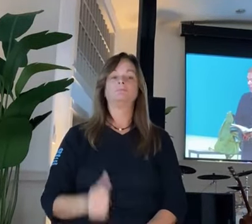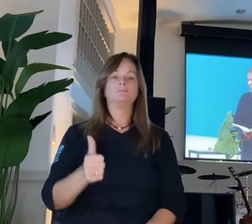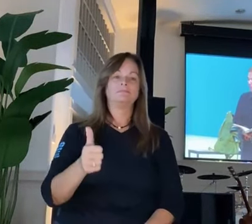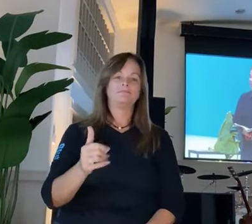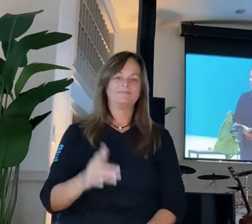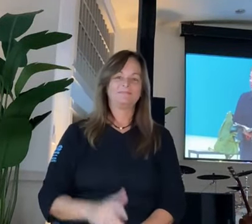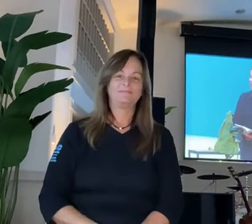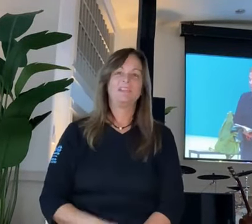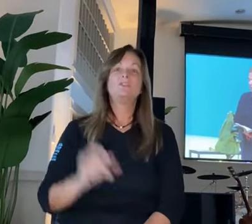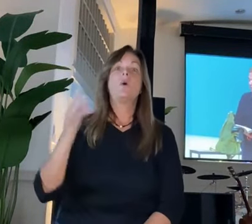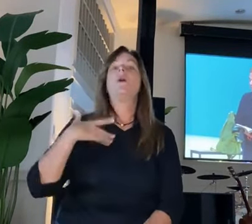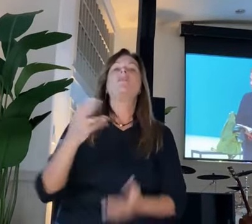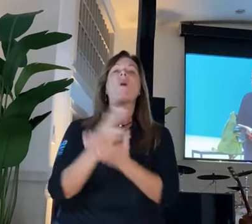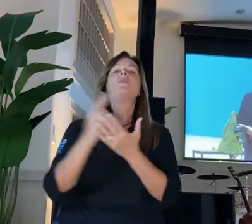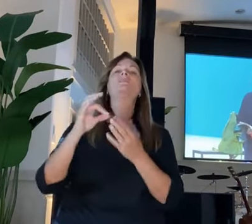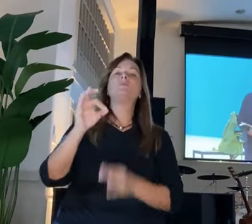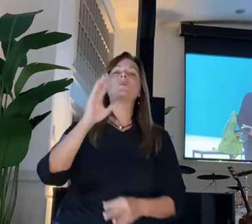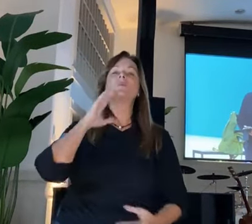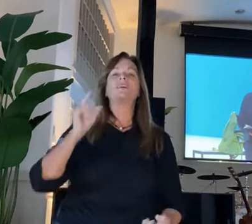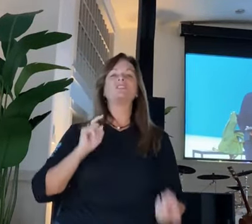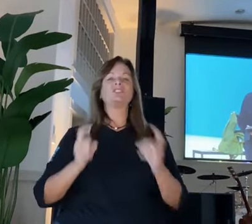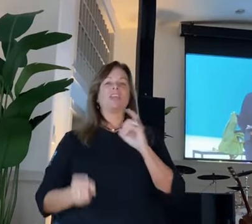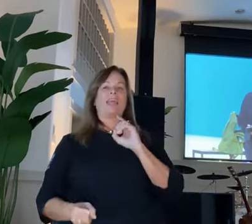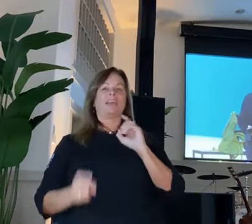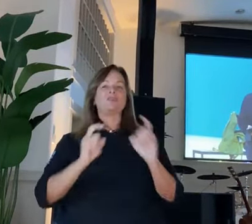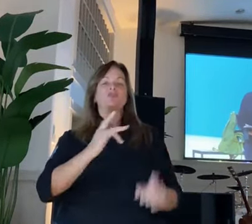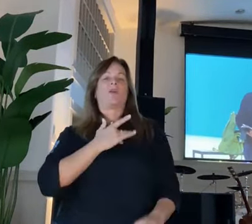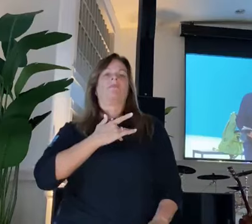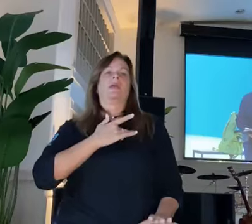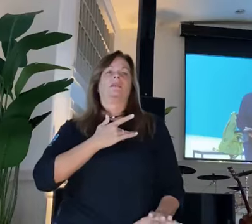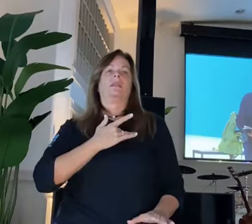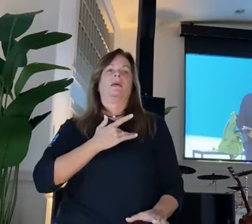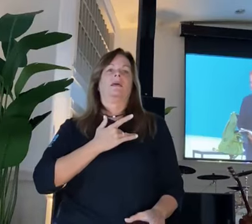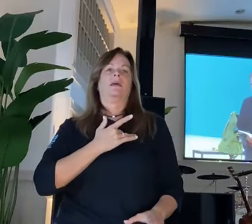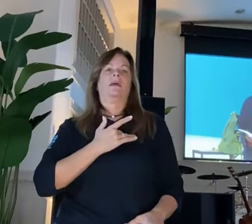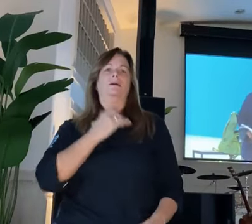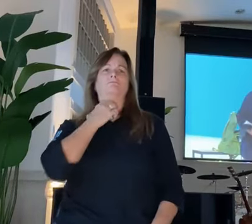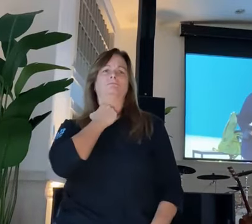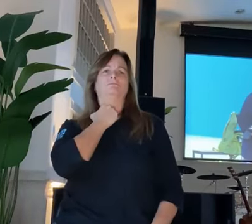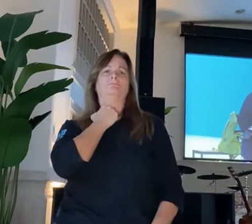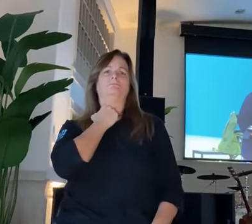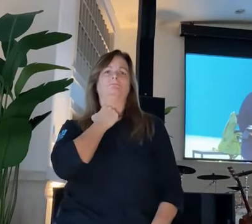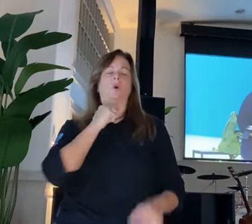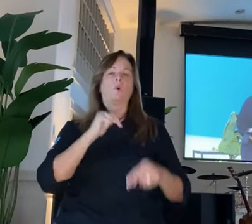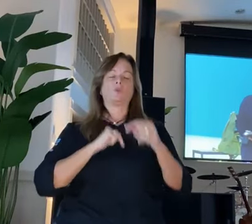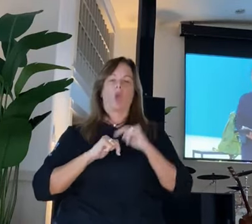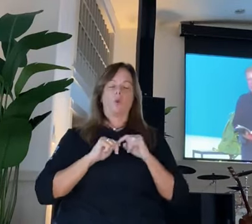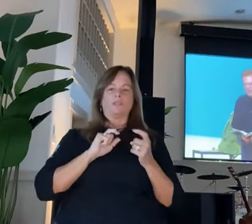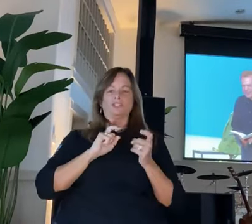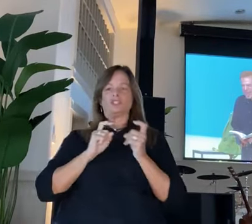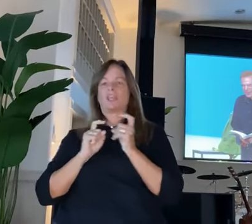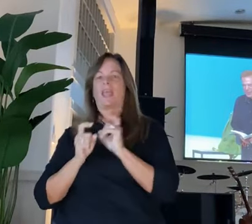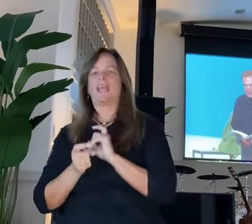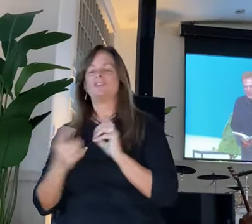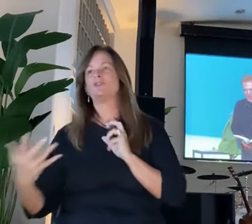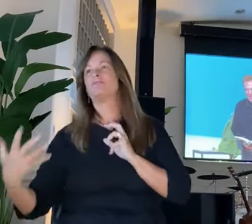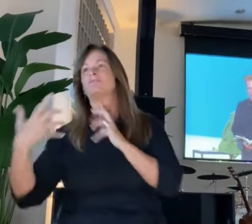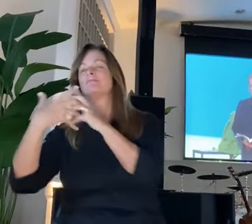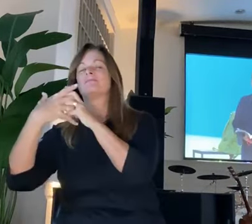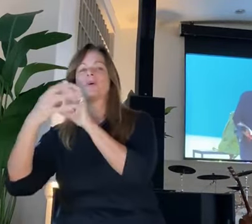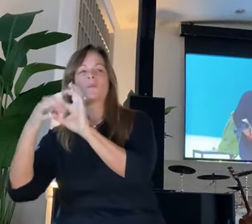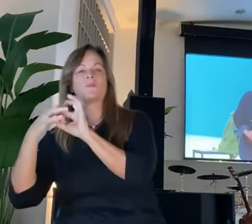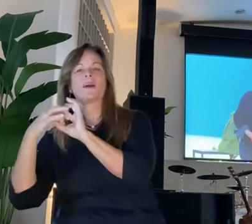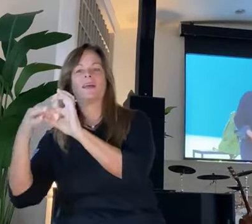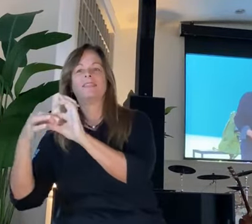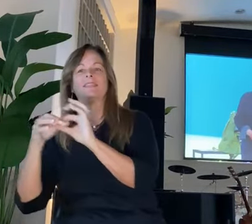are allowing the Holy Spirit to change you, to convict you, to shape you, to get the old out of you and put the new inside of you, to